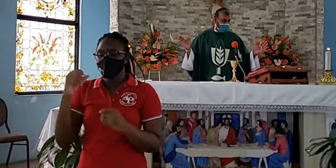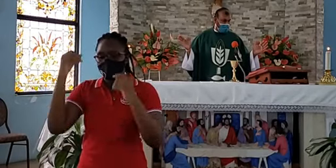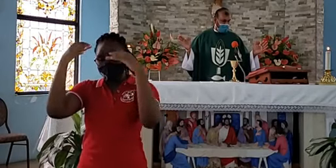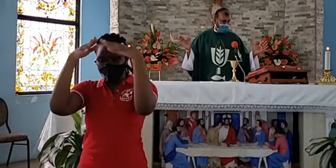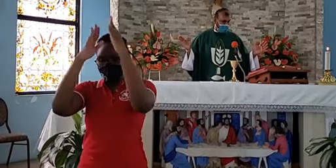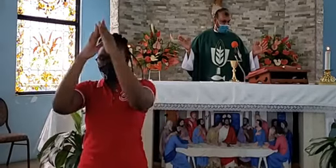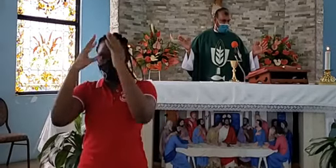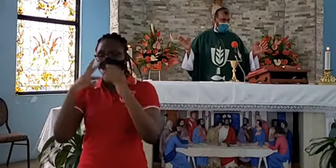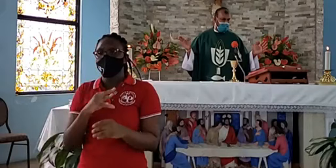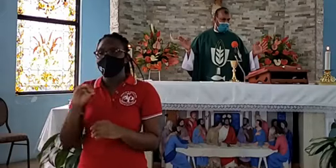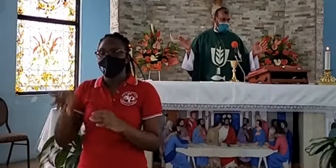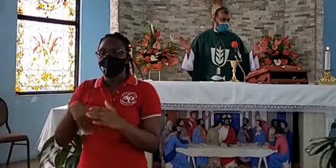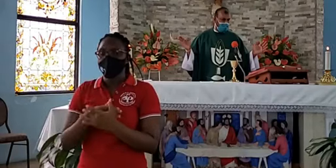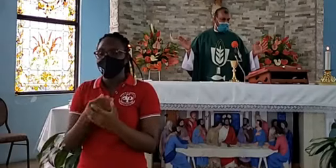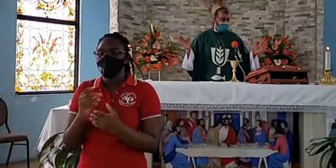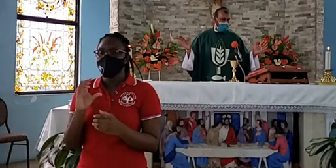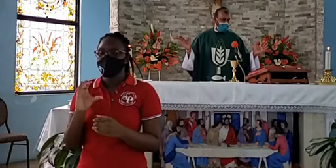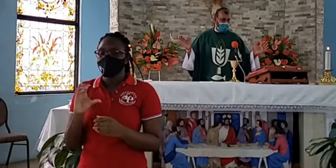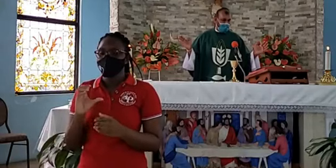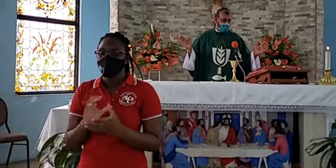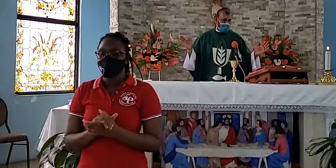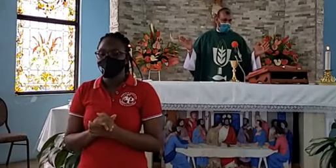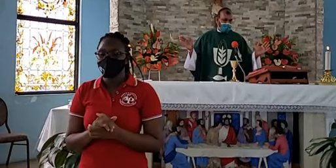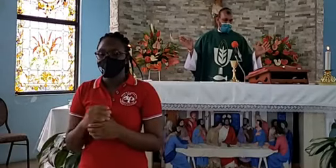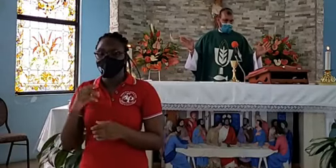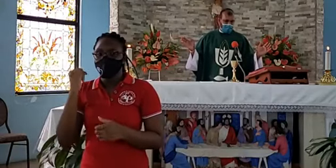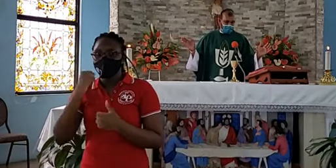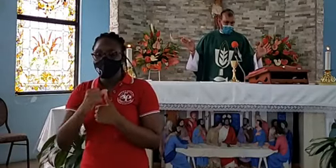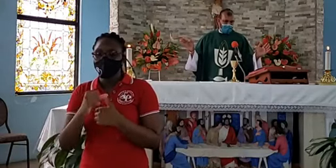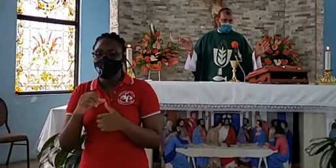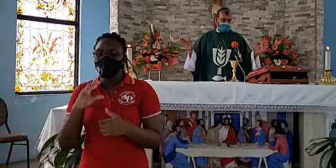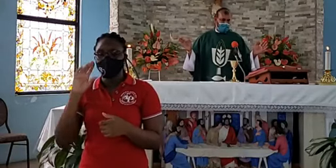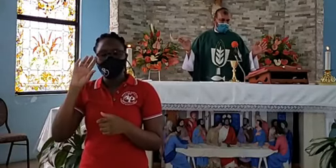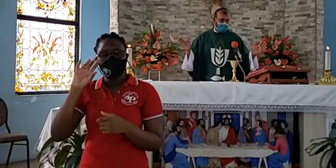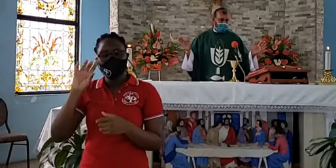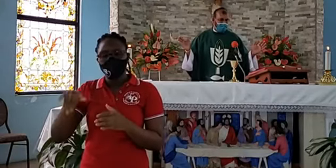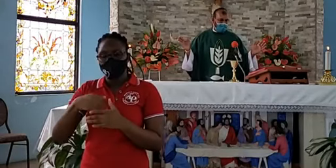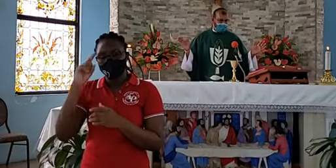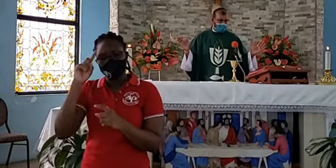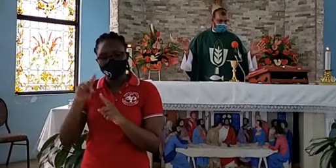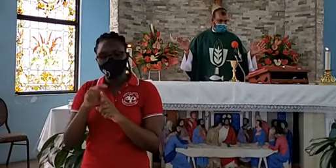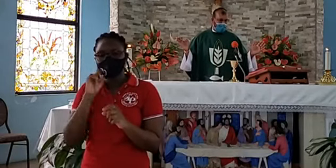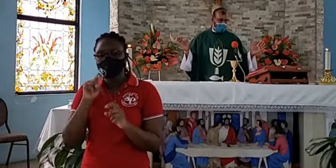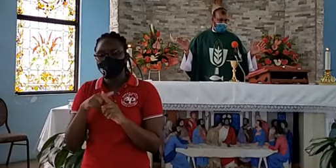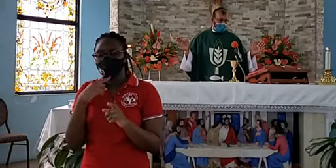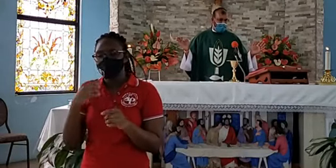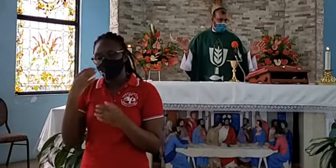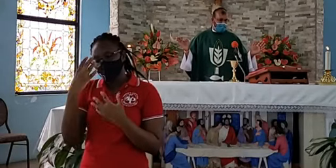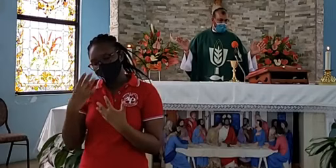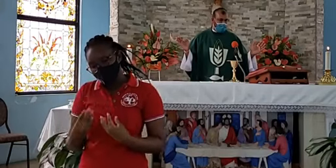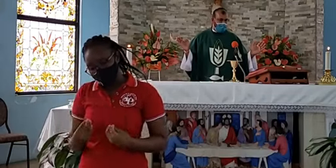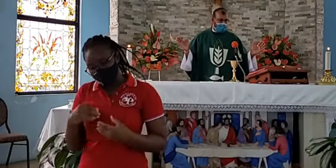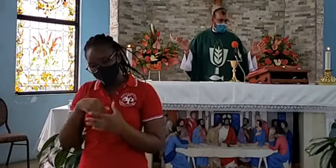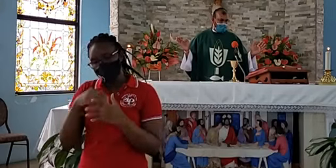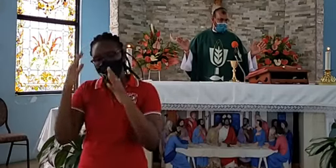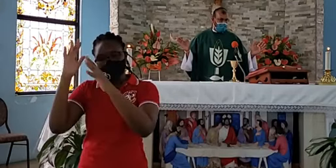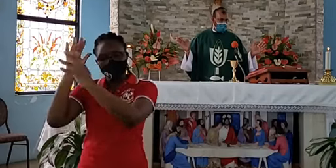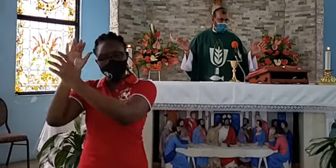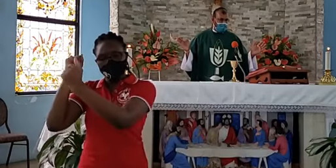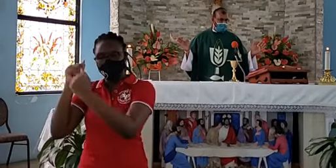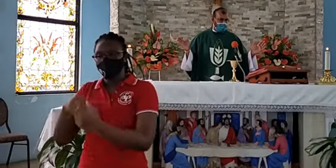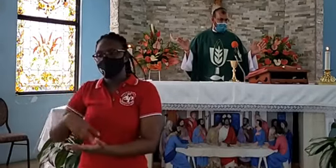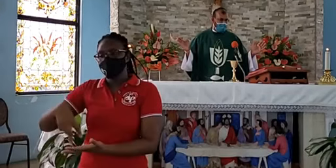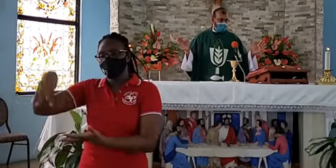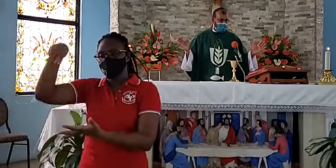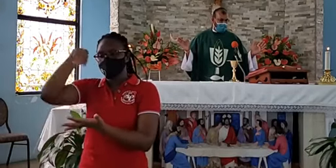Bishop and all the clergy. Remember also our brothers and sisters who have fallen asleep in the hope of the